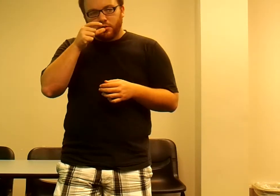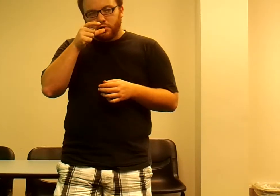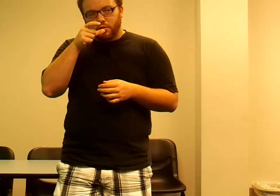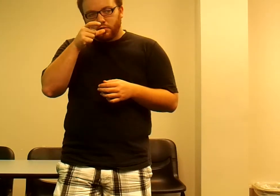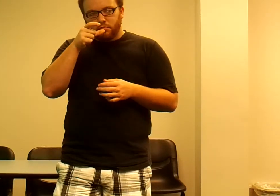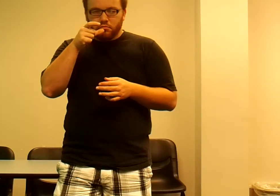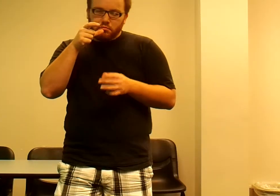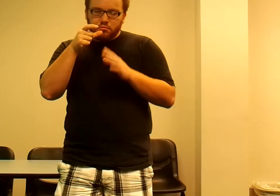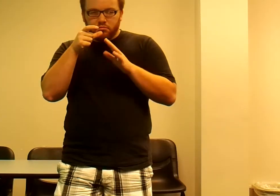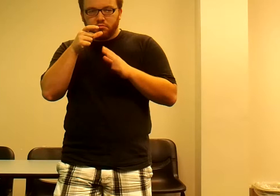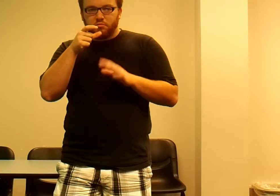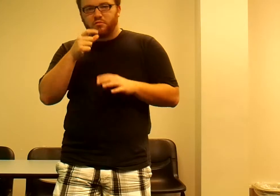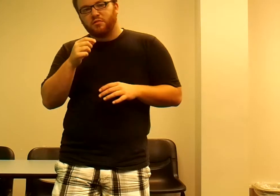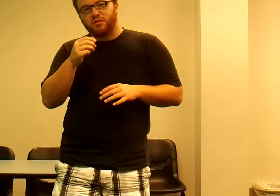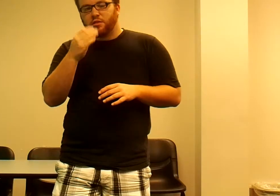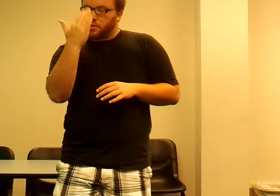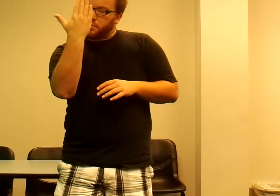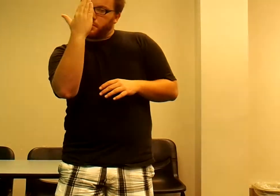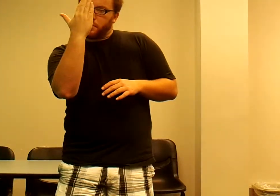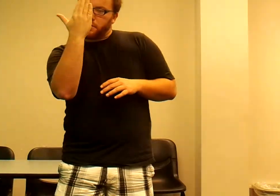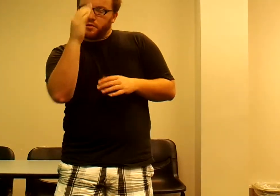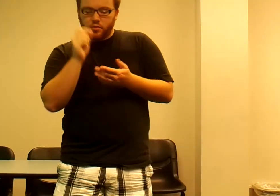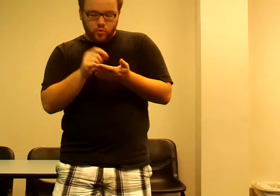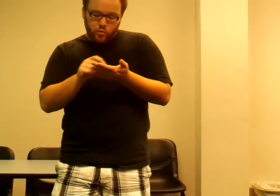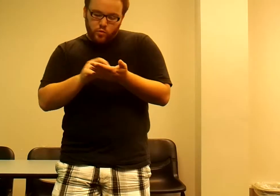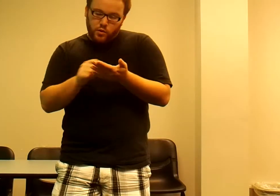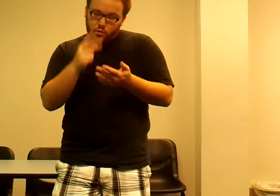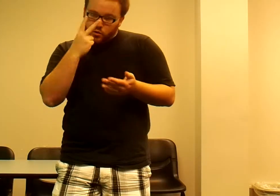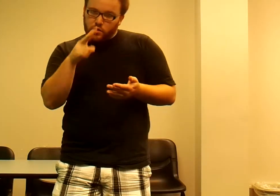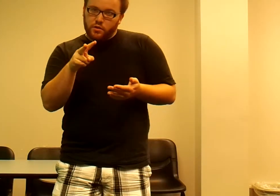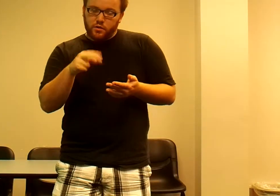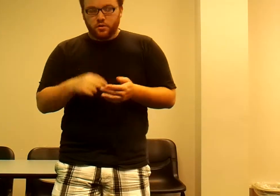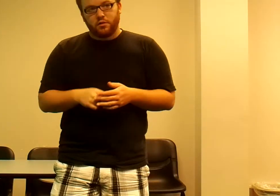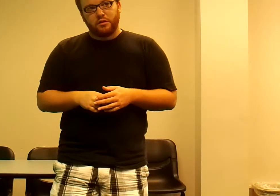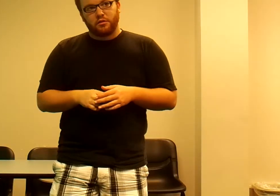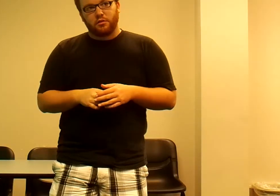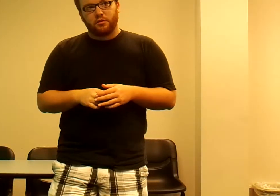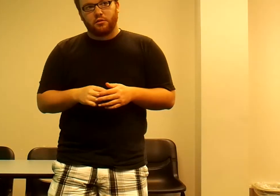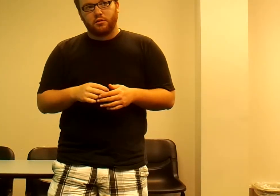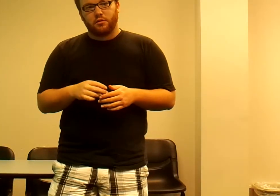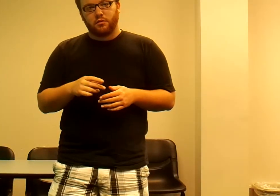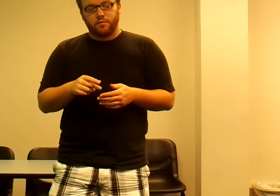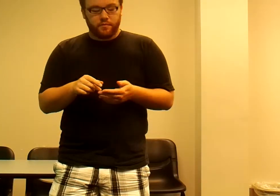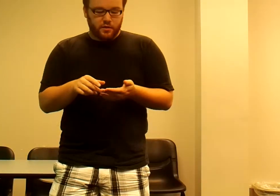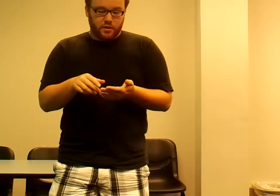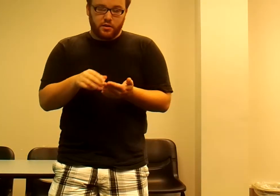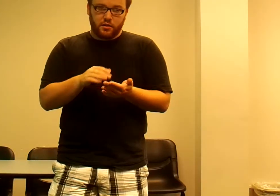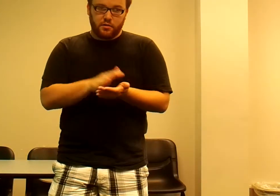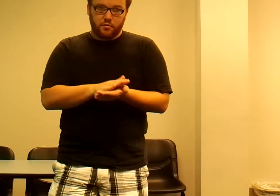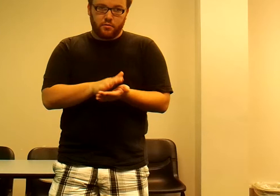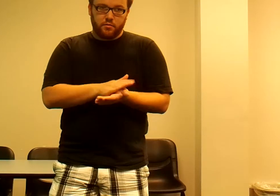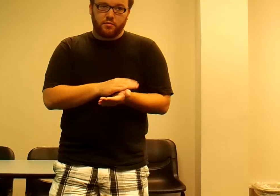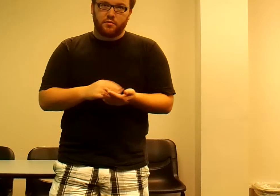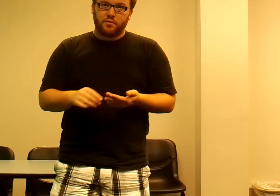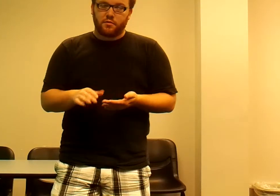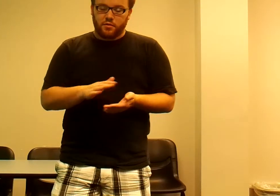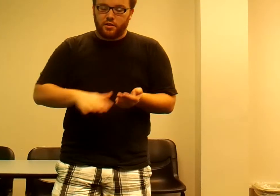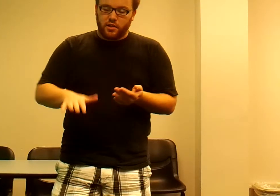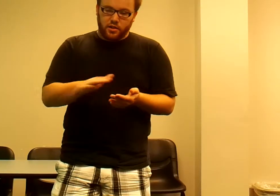mirror, and write down what you see. You notice on your paper you have an area to do that. Right? Next we'll